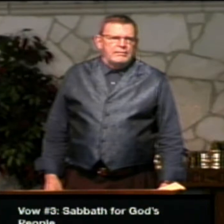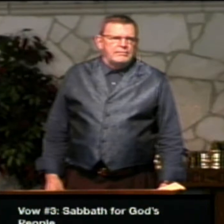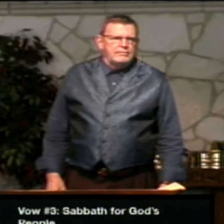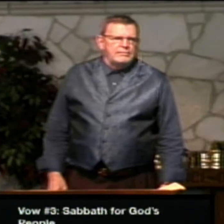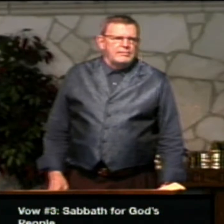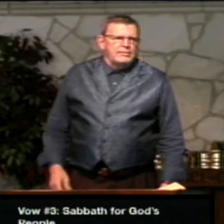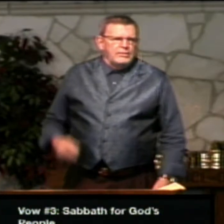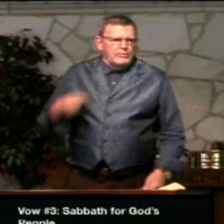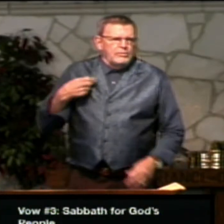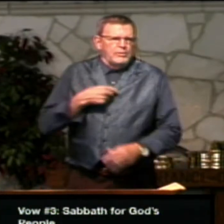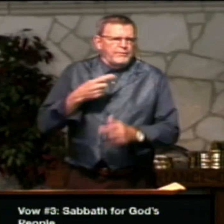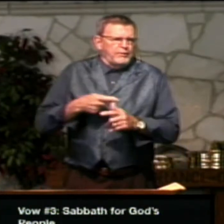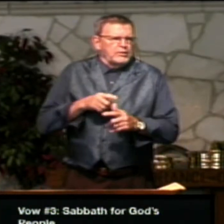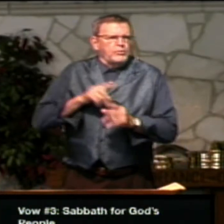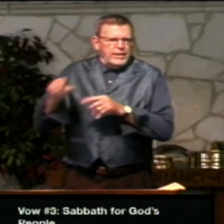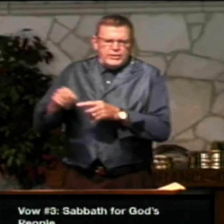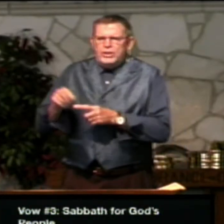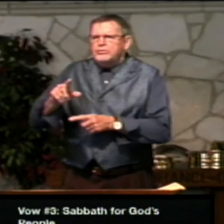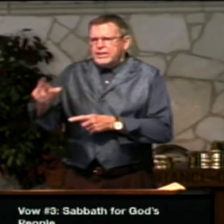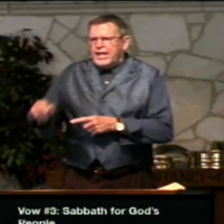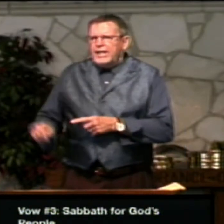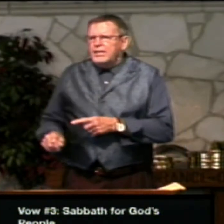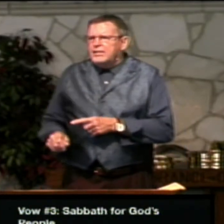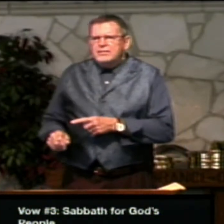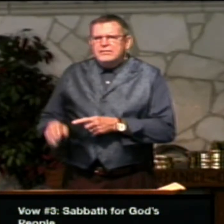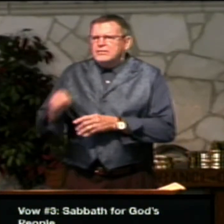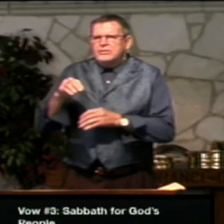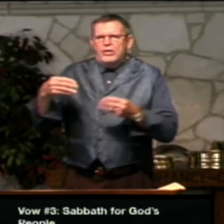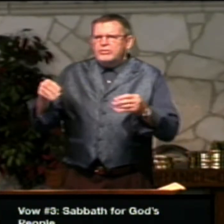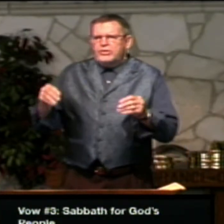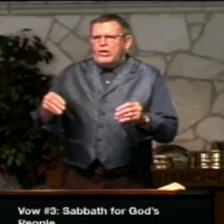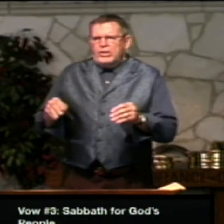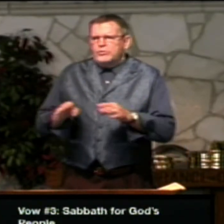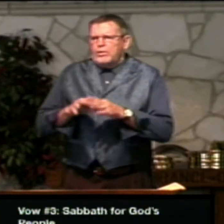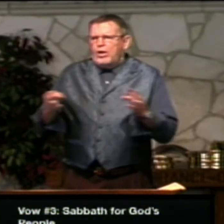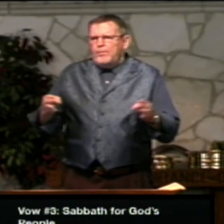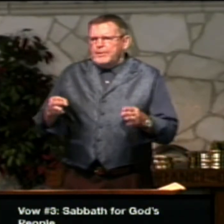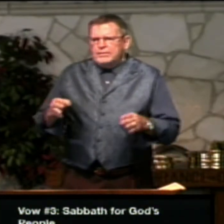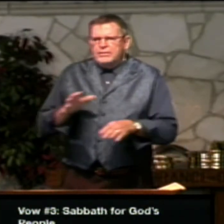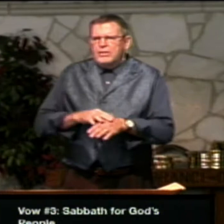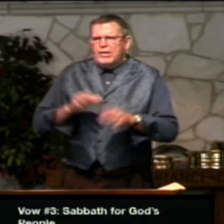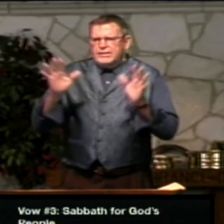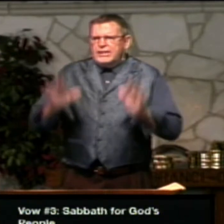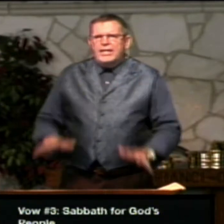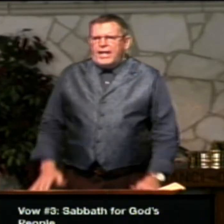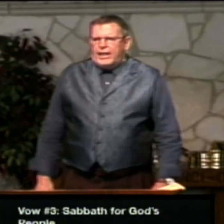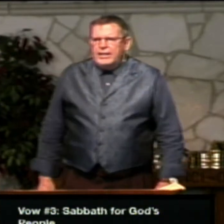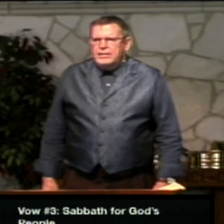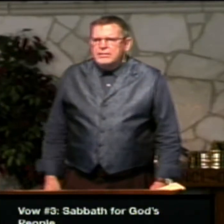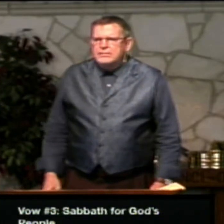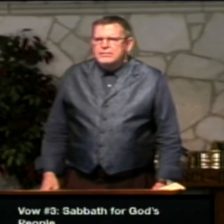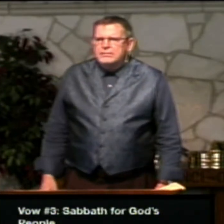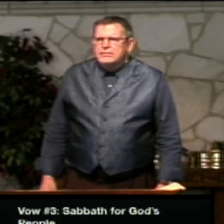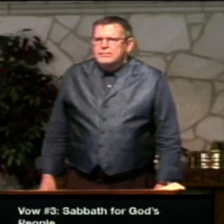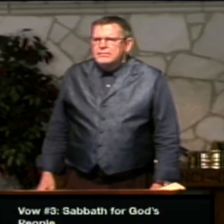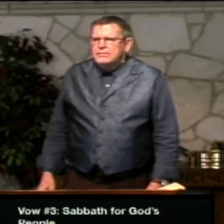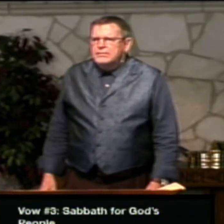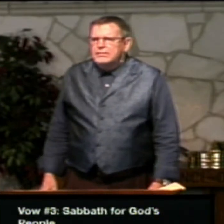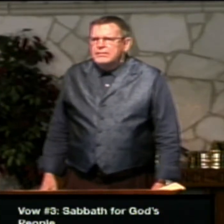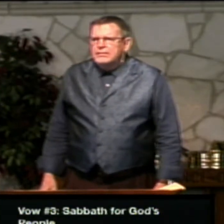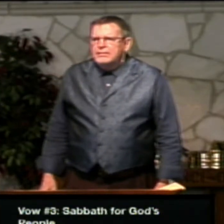Yeah. When we first went to Louisiana, no stores were open on Sunday.